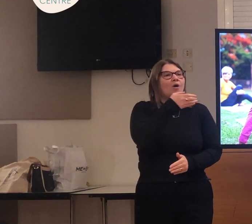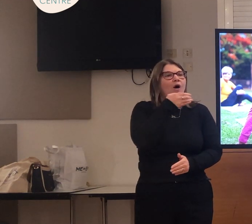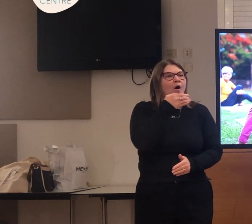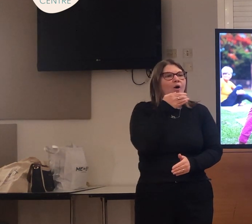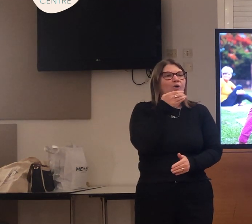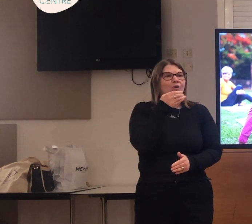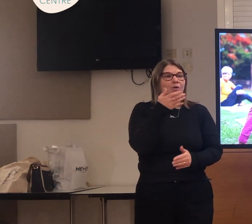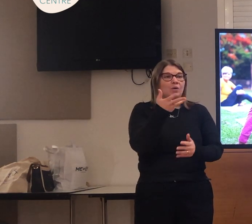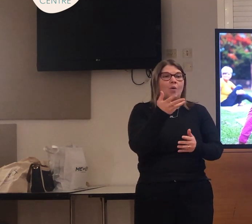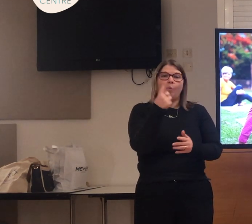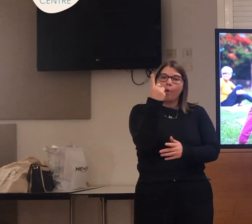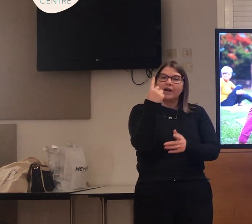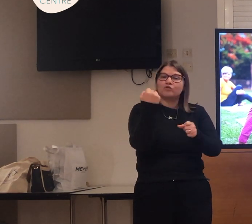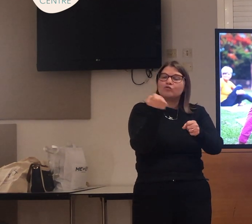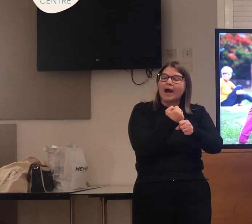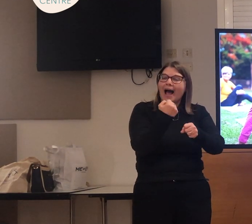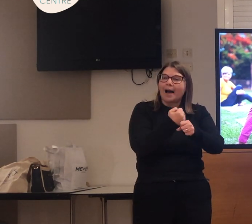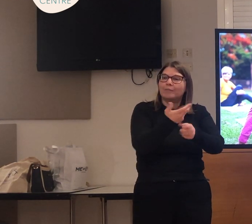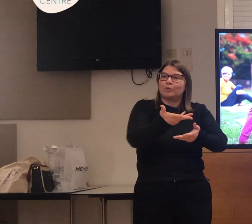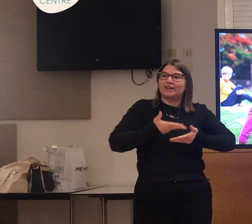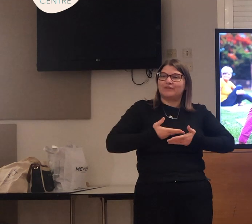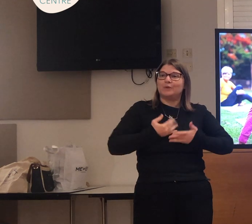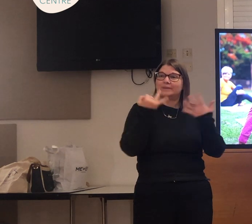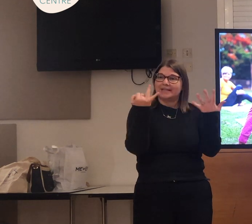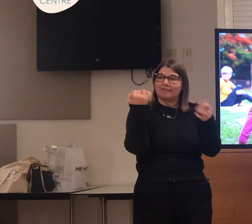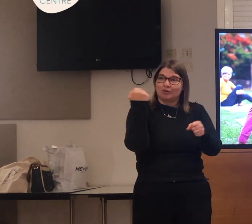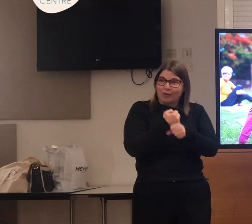fat gives you 9 calories.